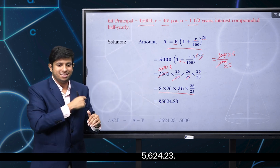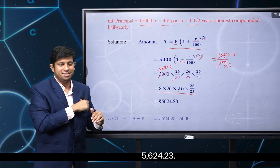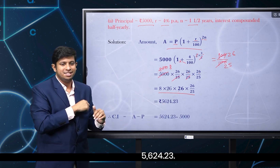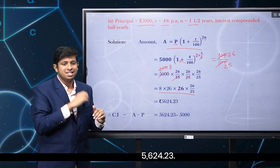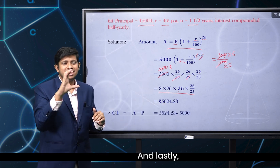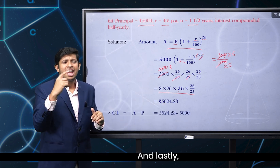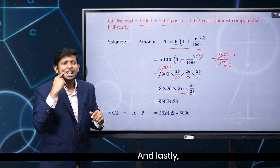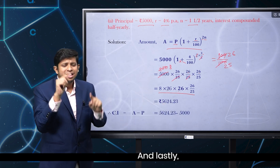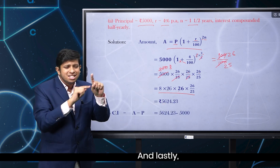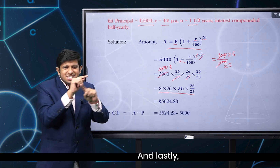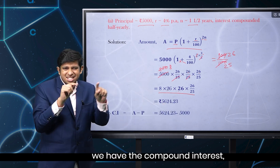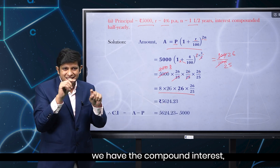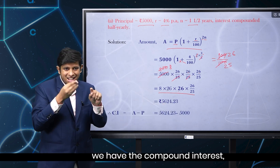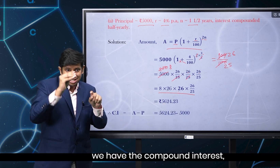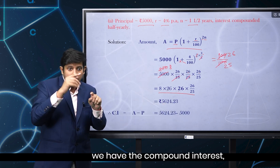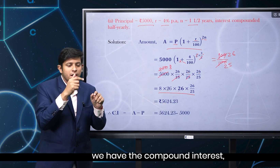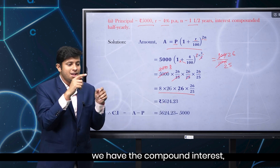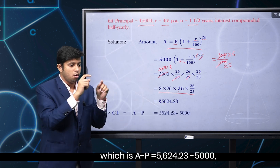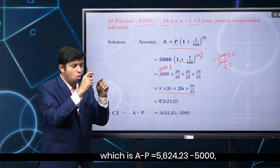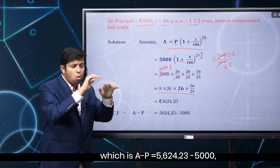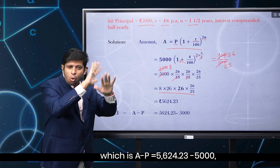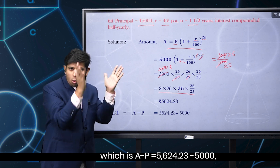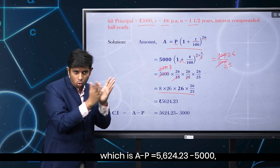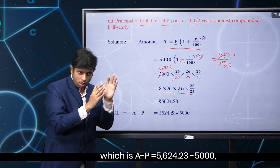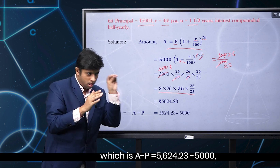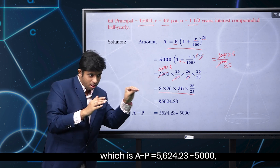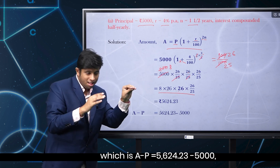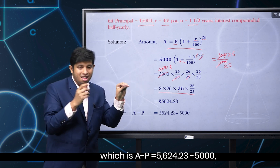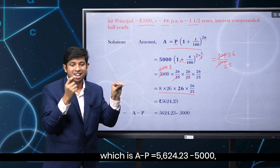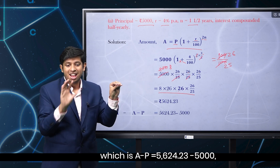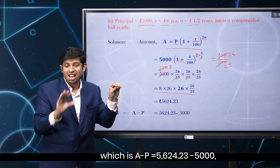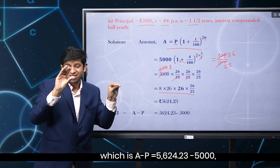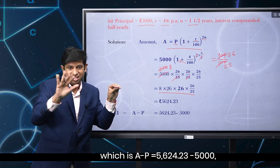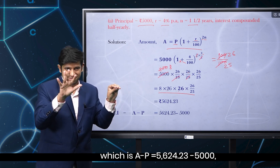And lastly, we have the compound interest, which is amount minus principal is equals to